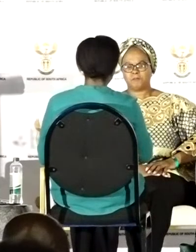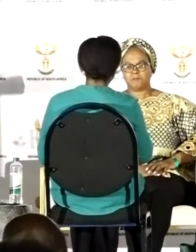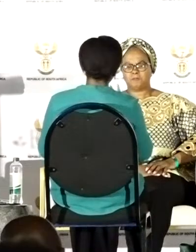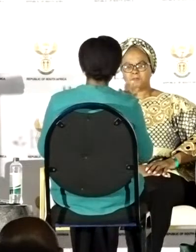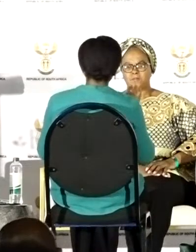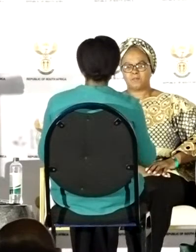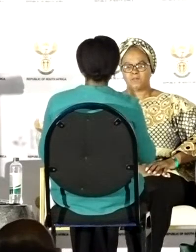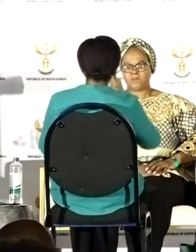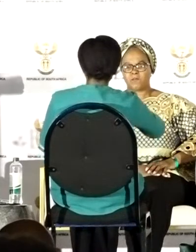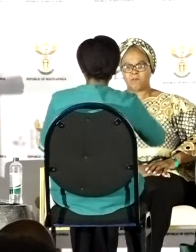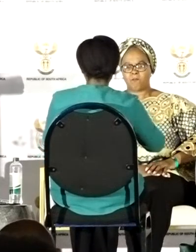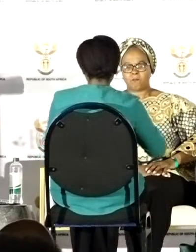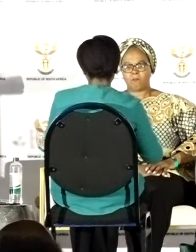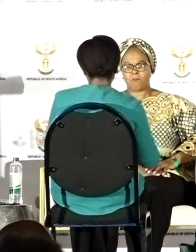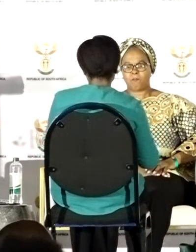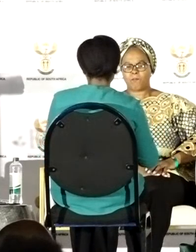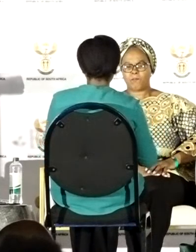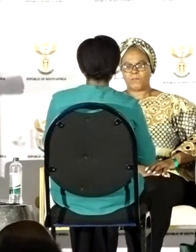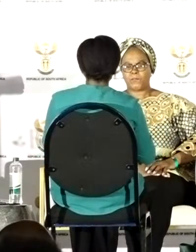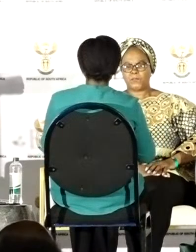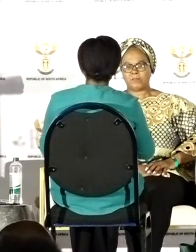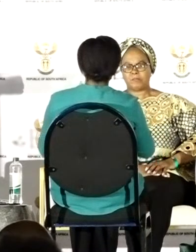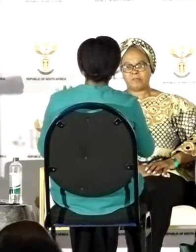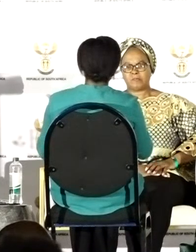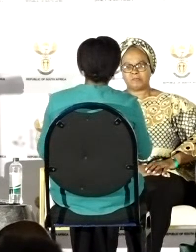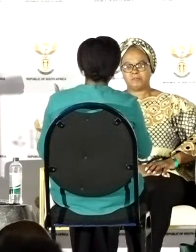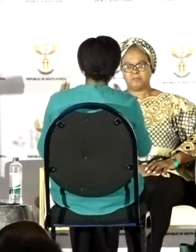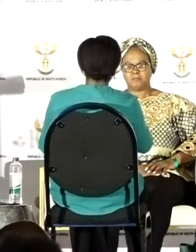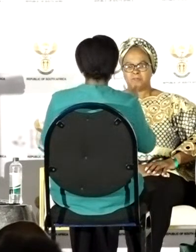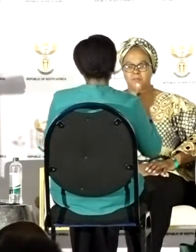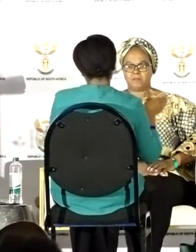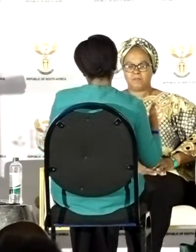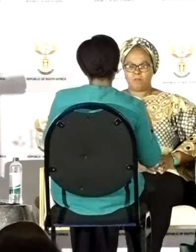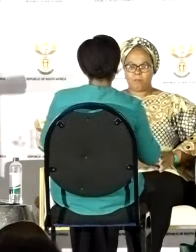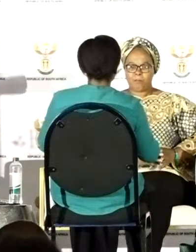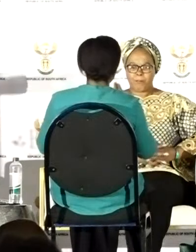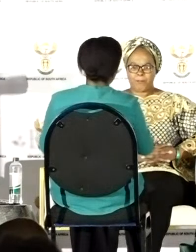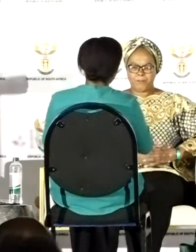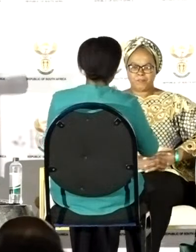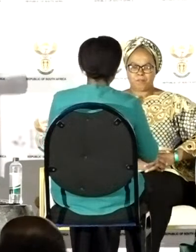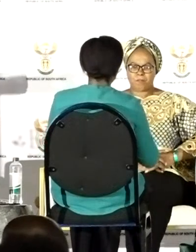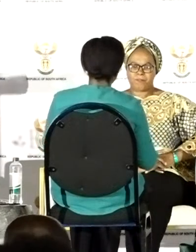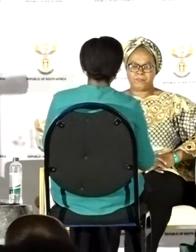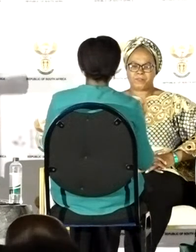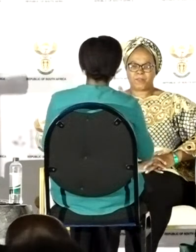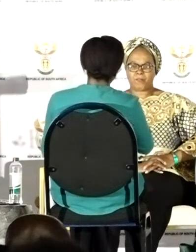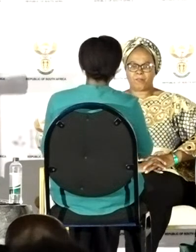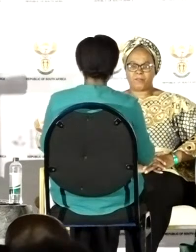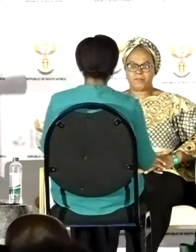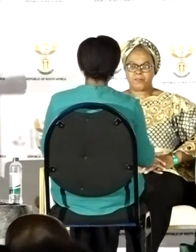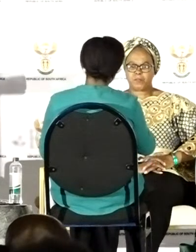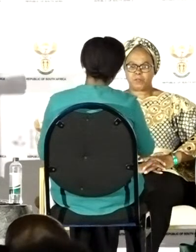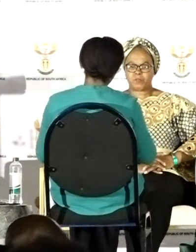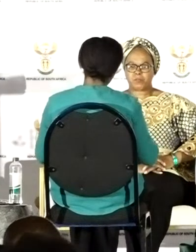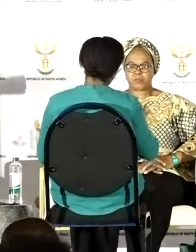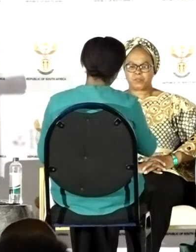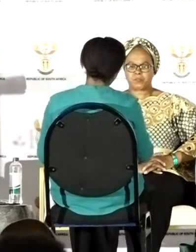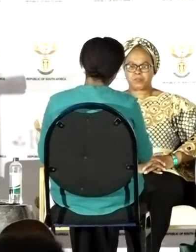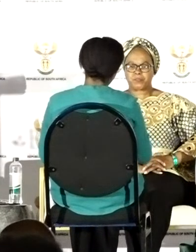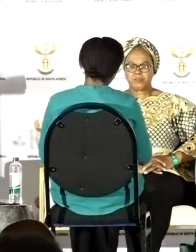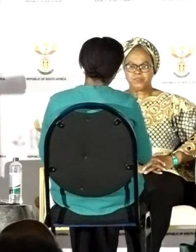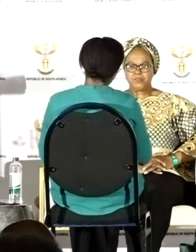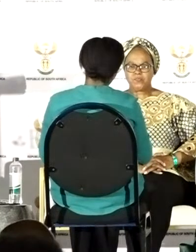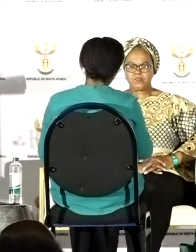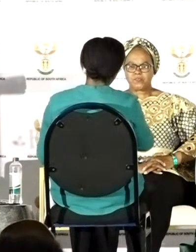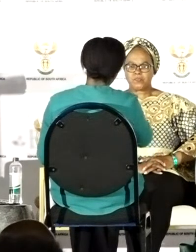disabilities, and then stakeholders in the transport sector. Pity that the ministers and the president